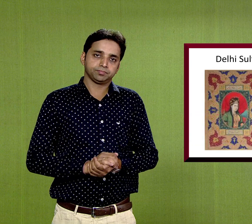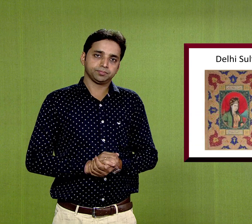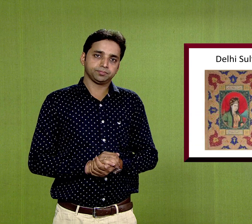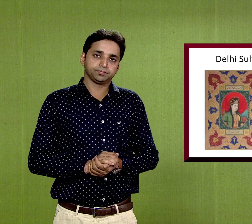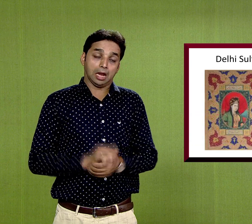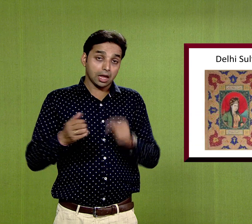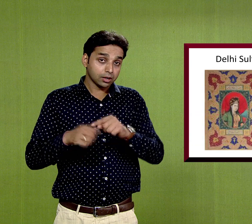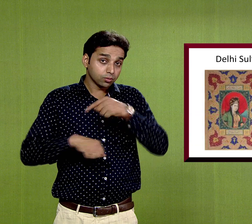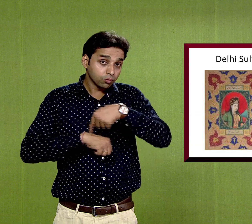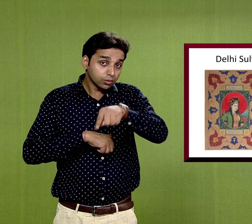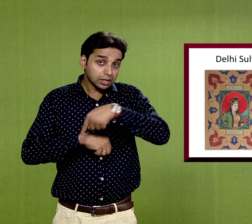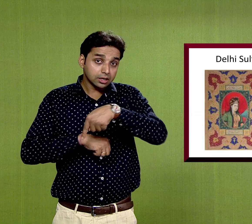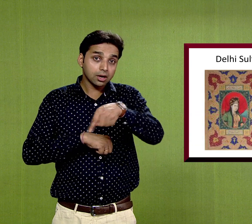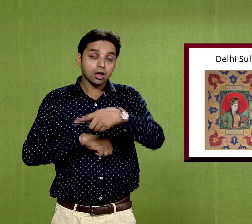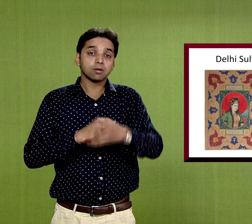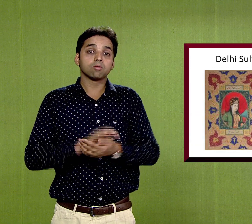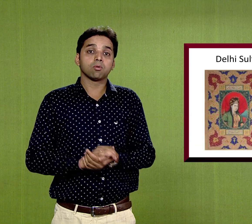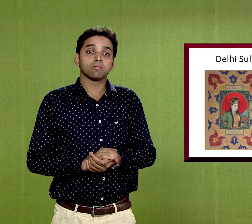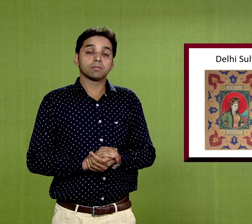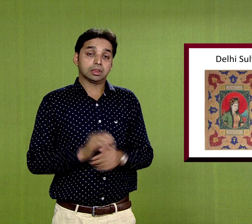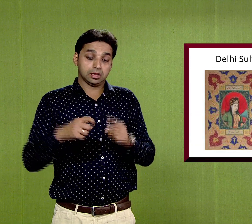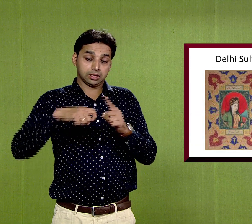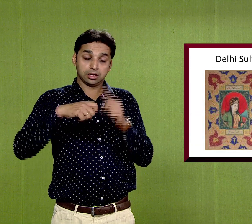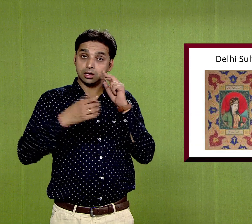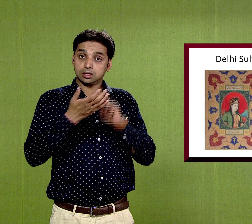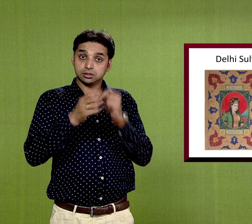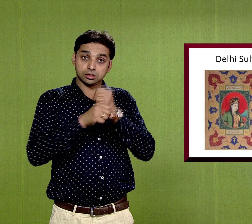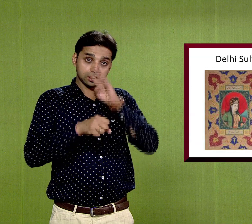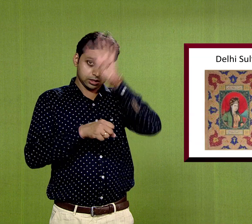During the time of the king Iltutmish,